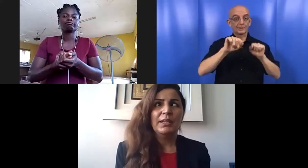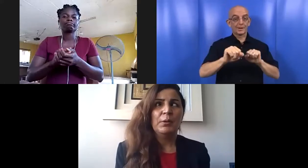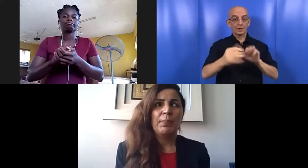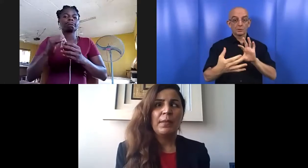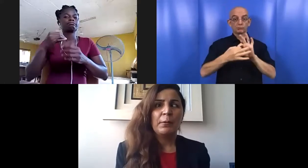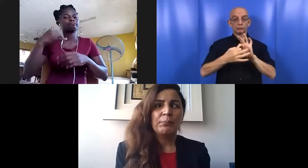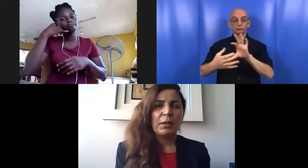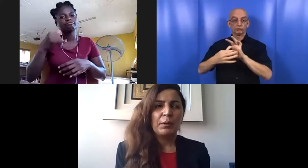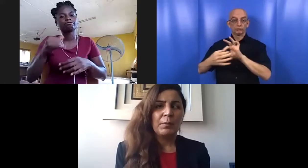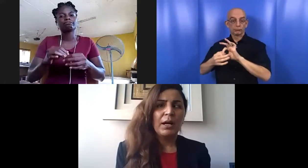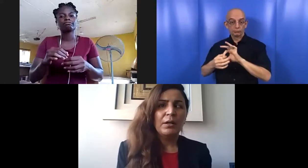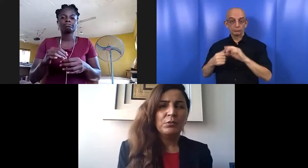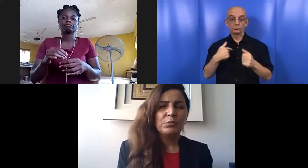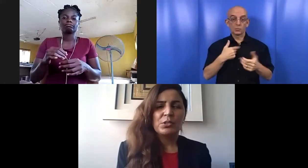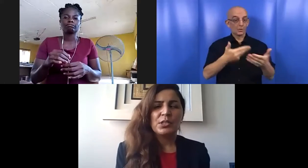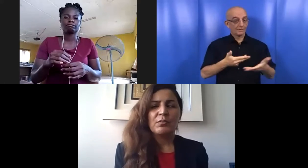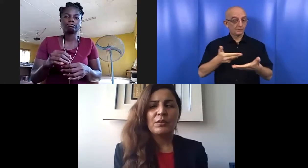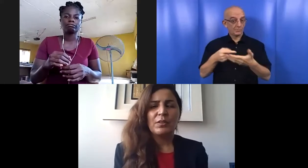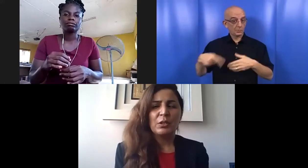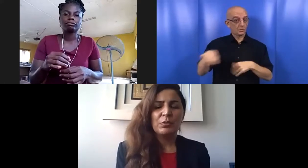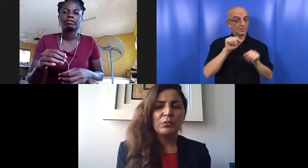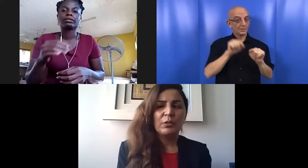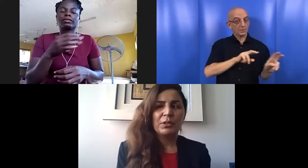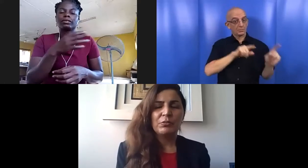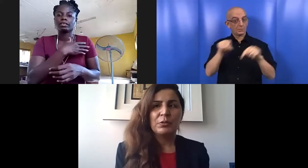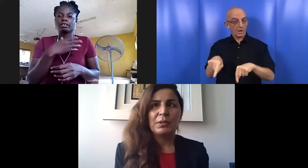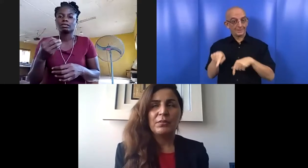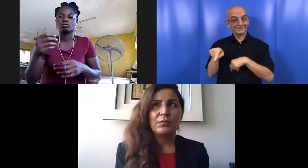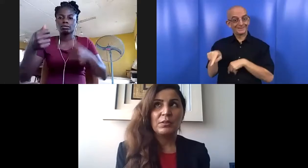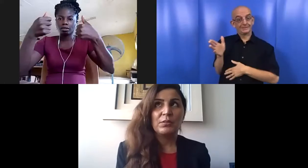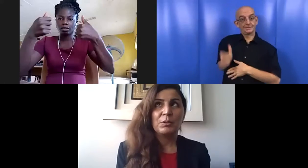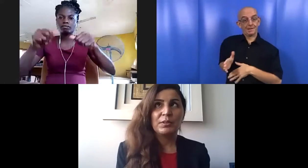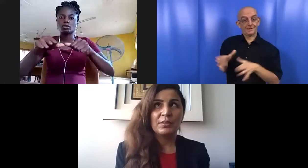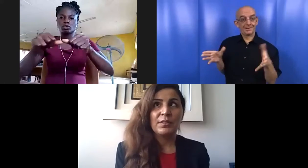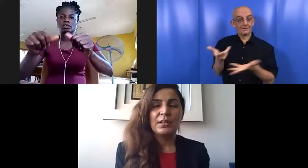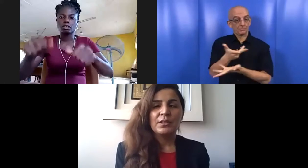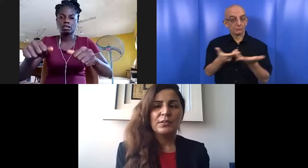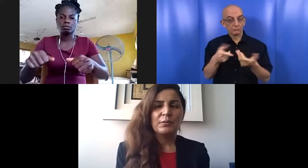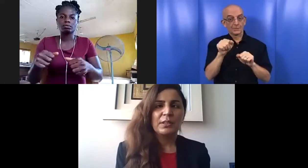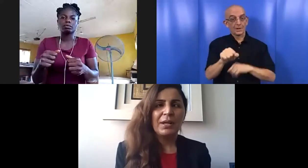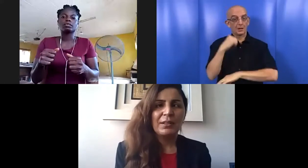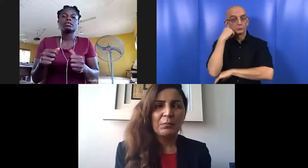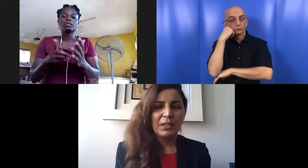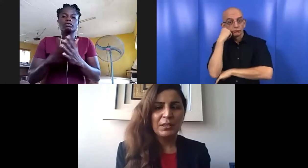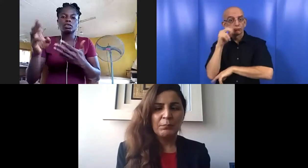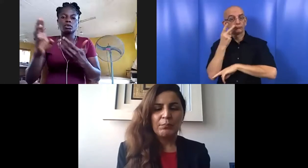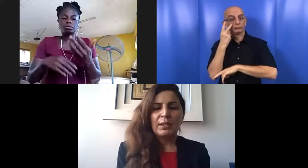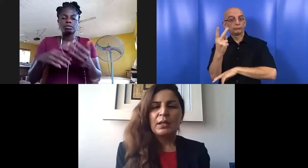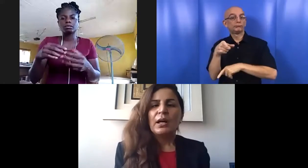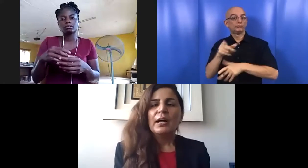about how to achieve sustainable development for persons with disabilities during the